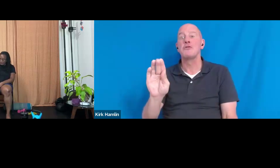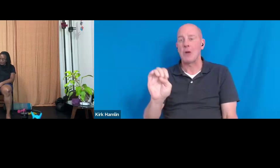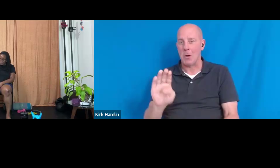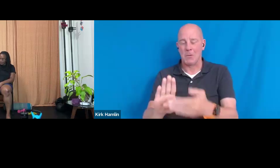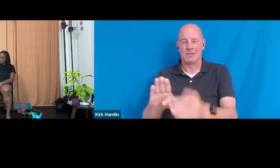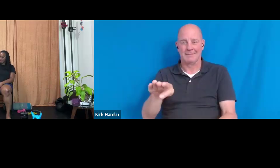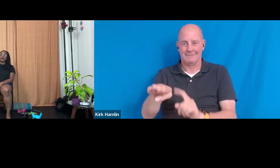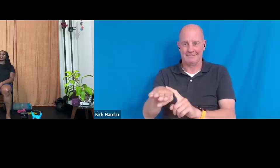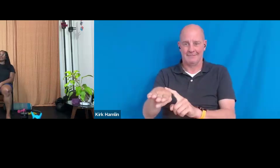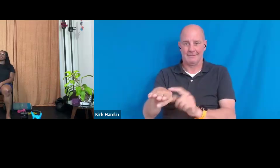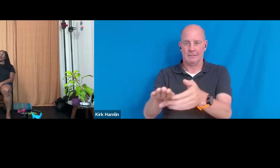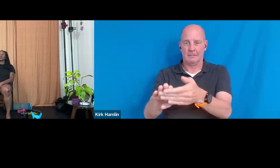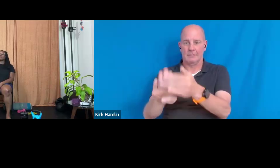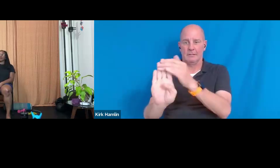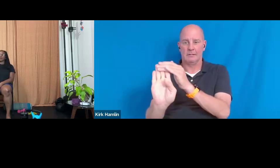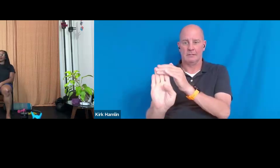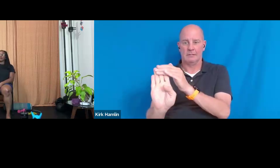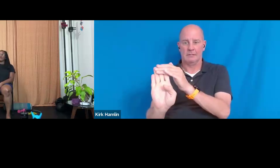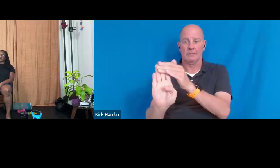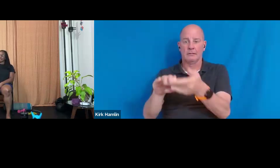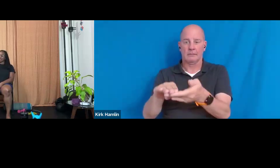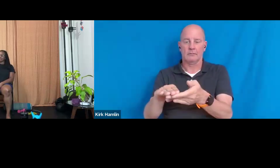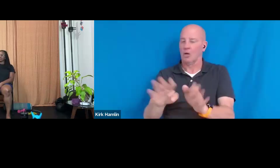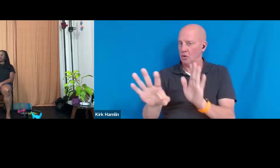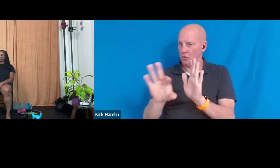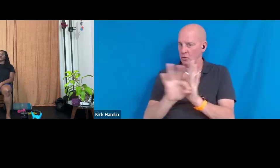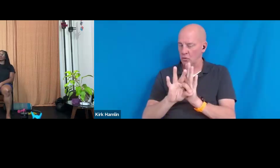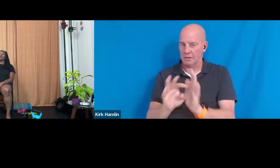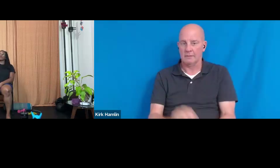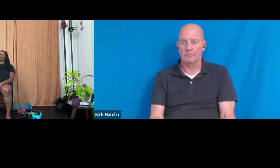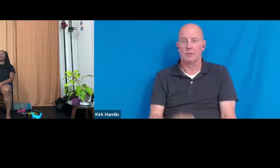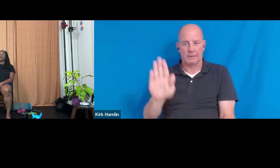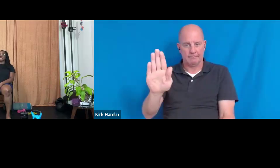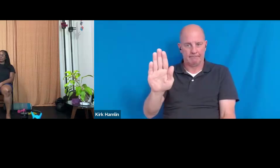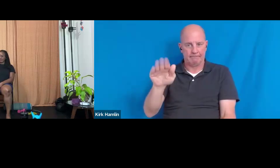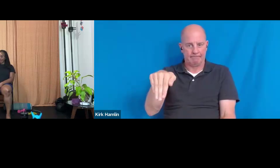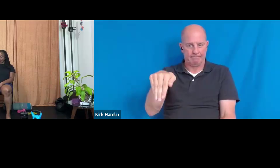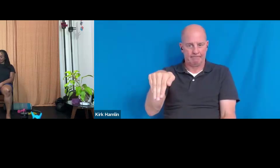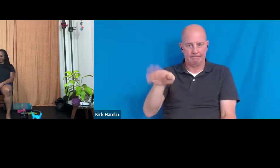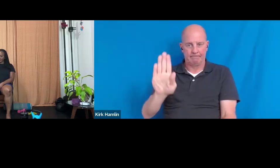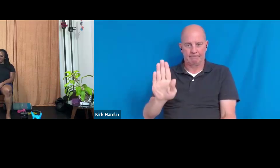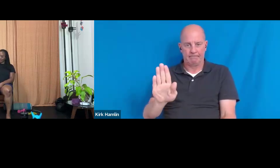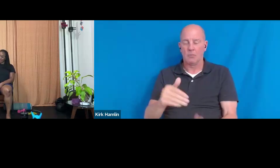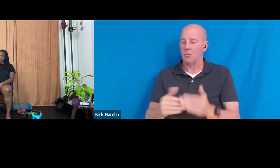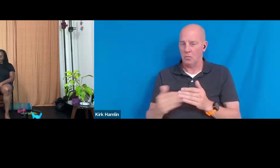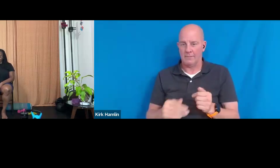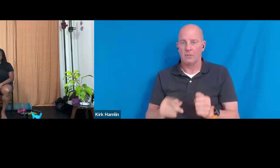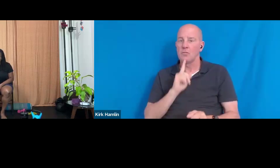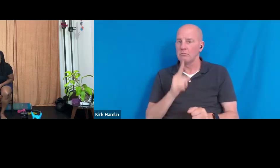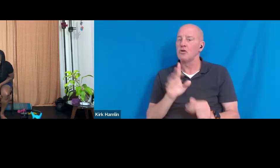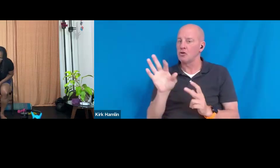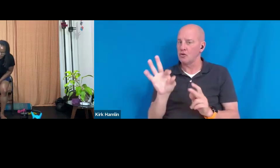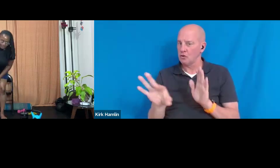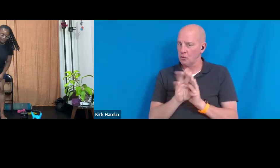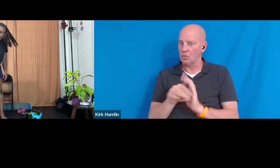face. But I just do want you to pick one. Be intentional with what you're doing with your foot. Keep it active. Okay, if